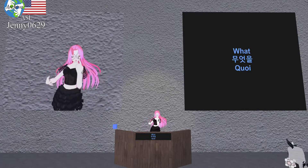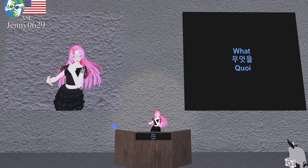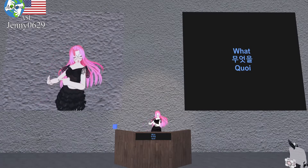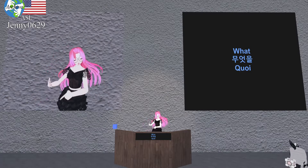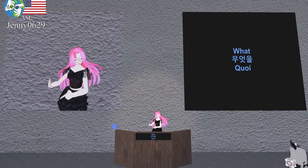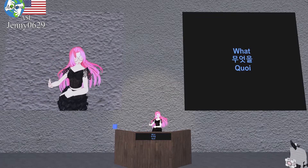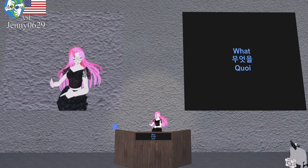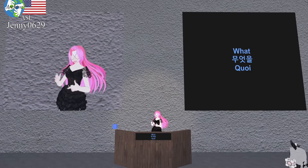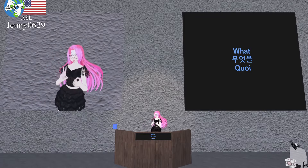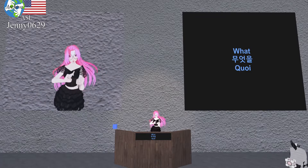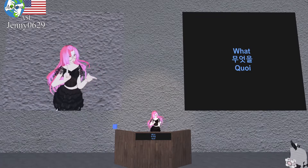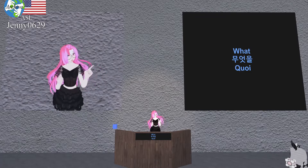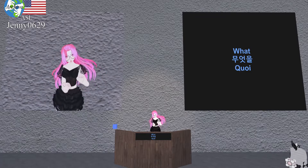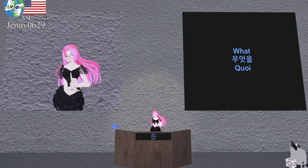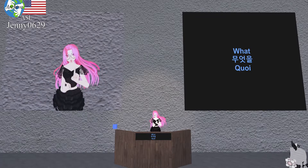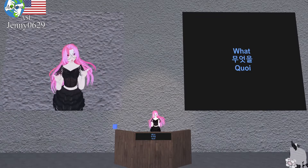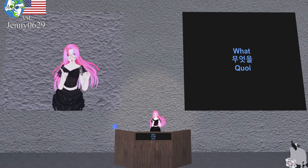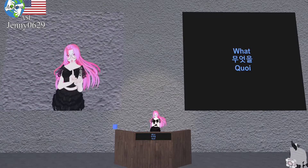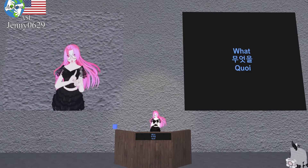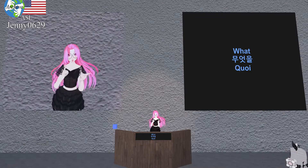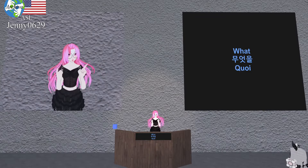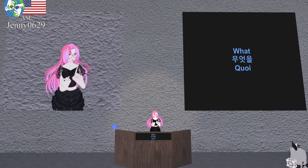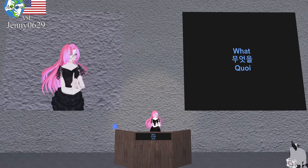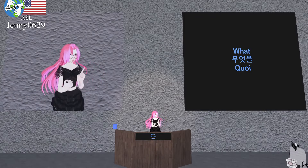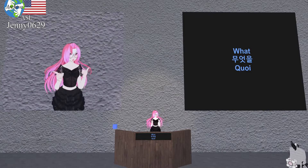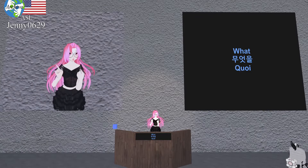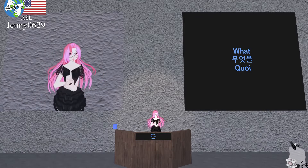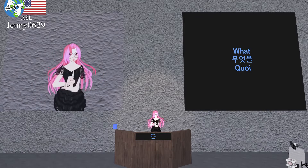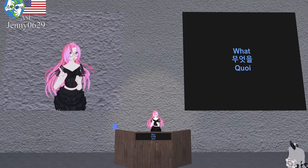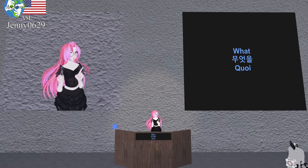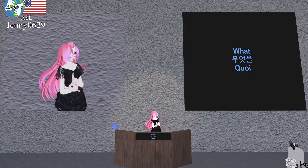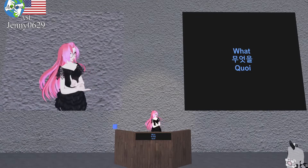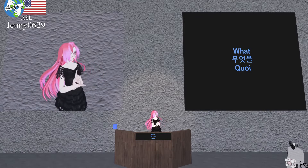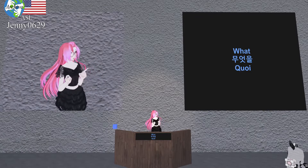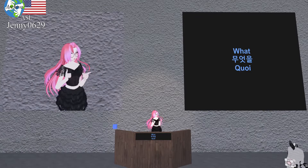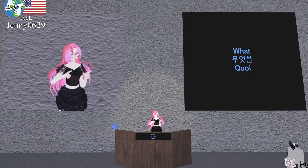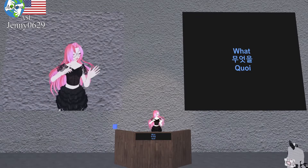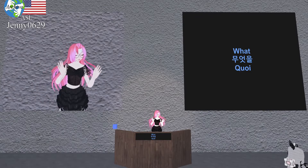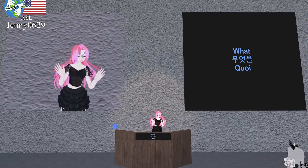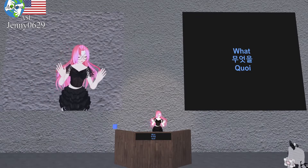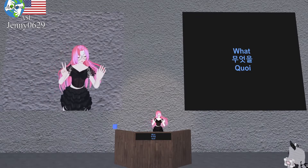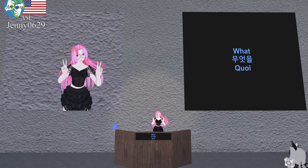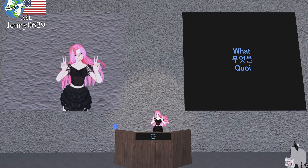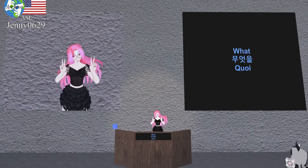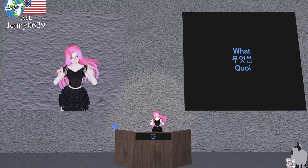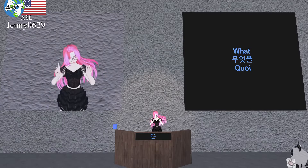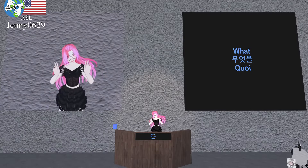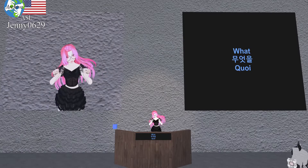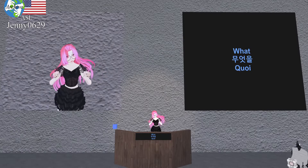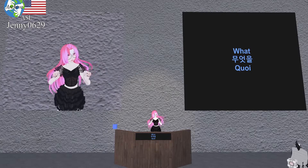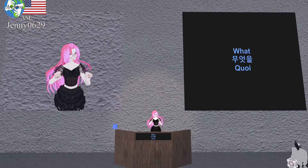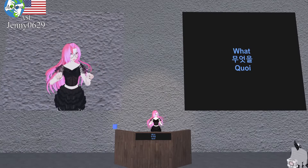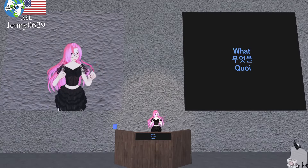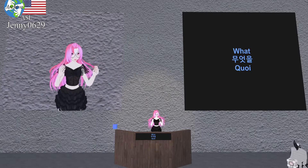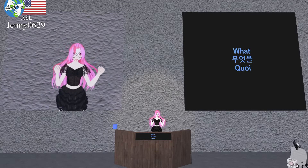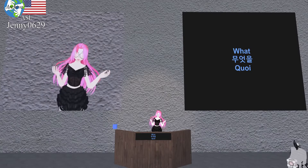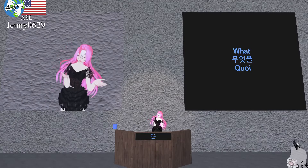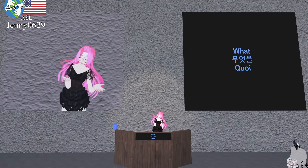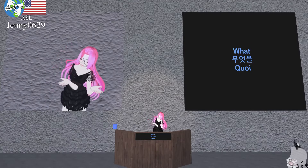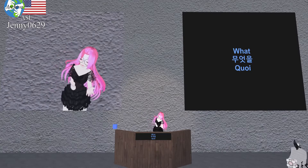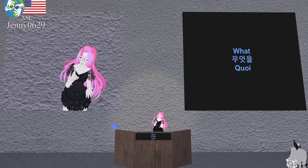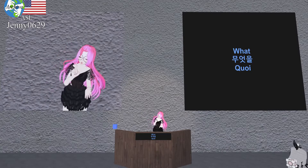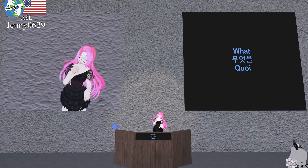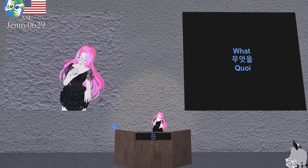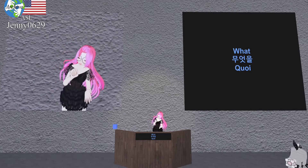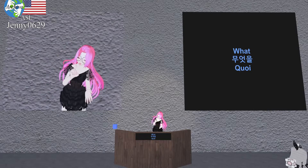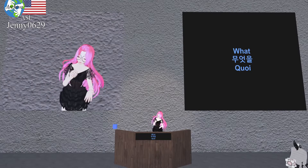this or like this. And these are totally fine to be interchangeable. You can use them either which way. However, generally, you're going to see